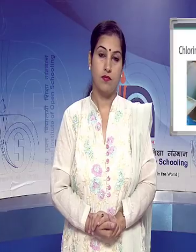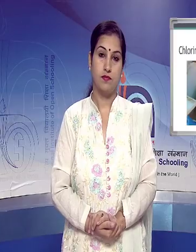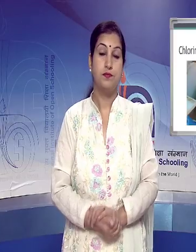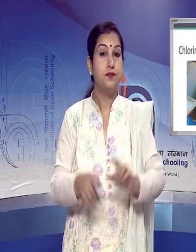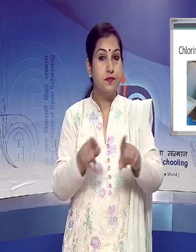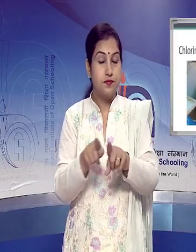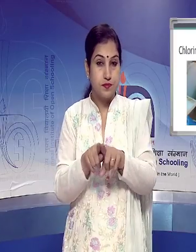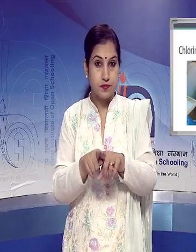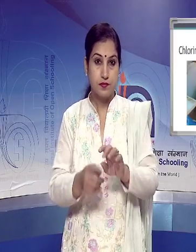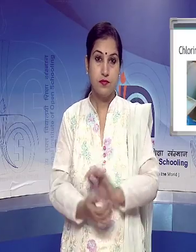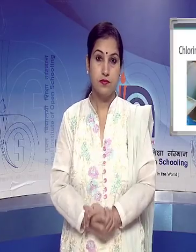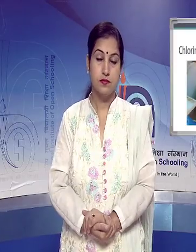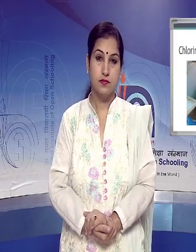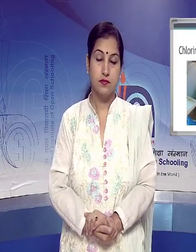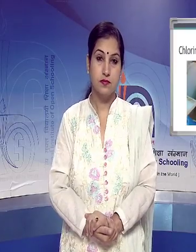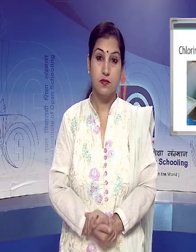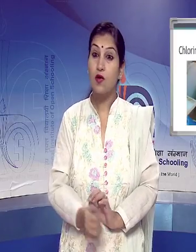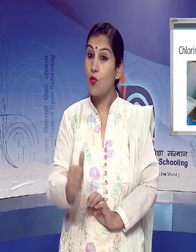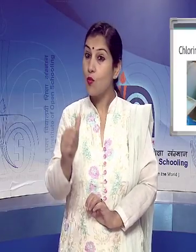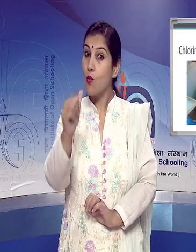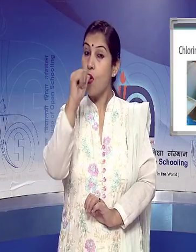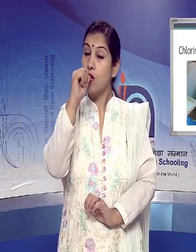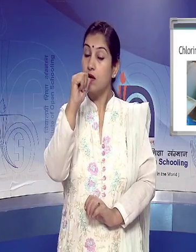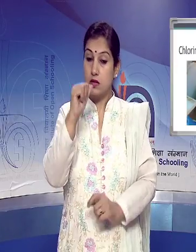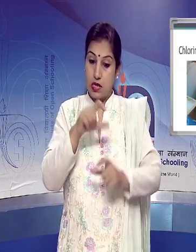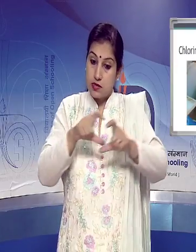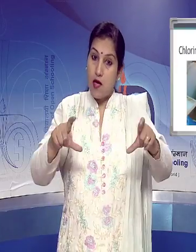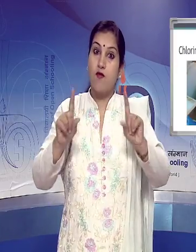Also, the water should be clean.